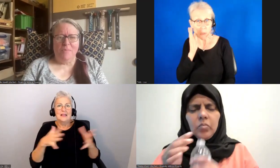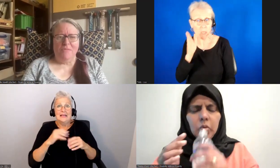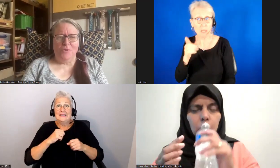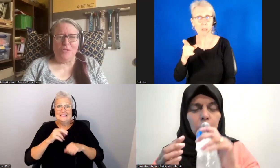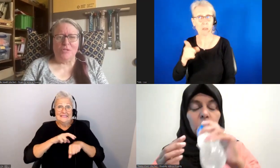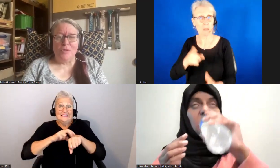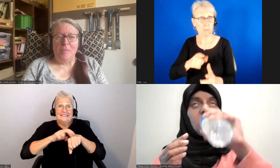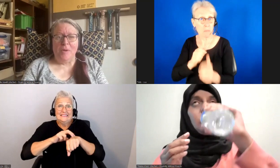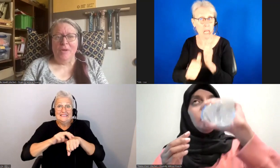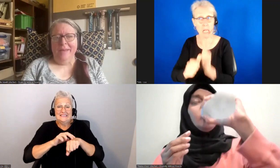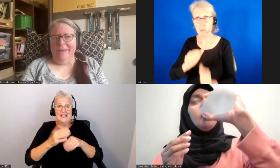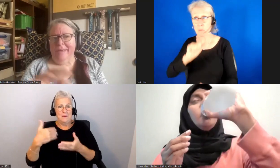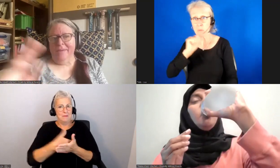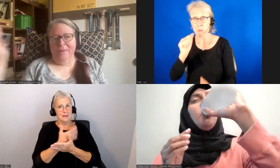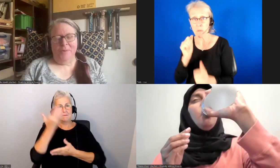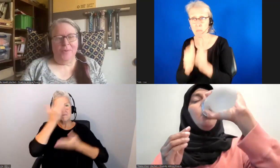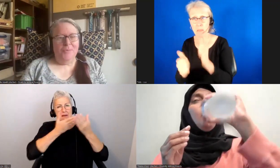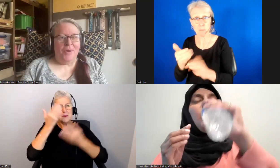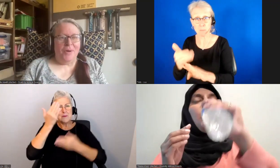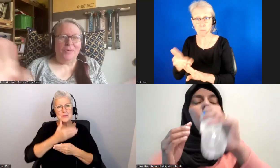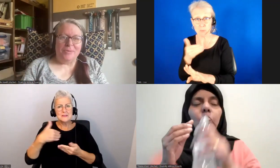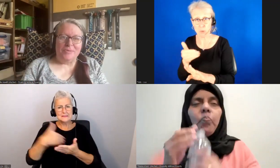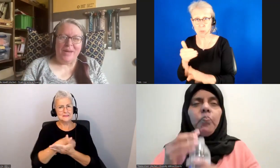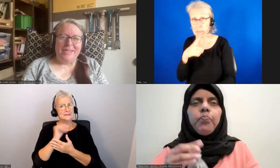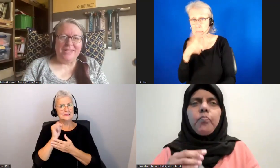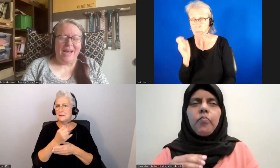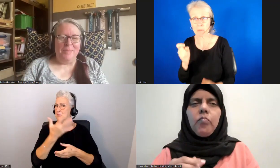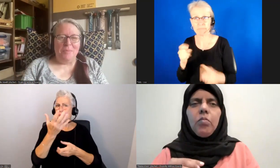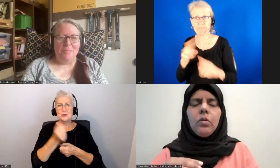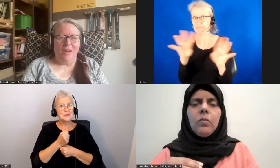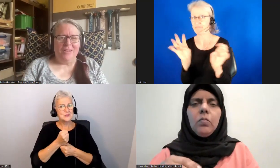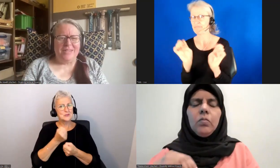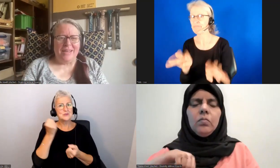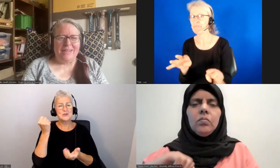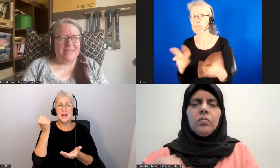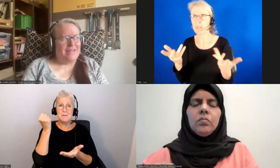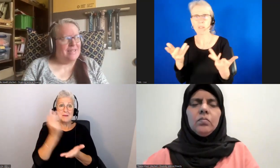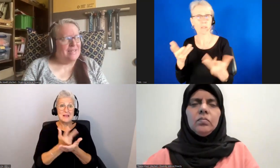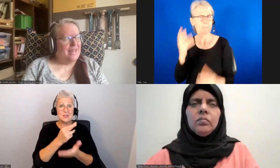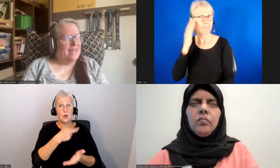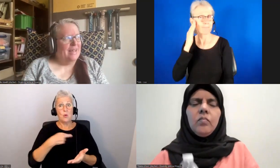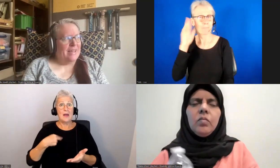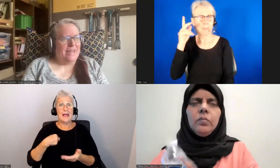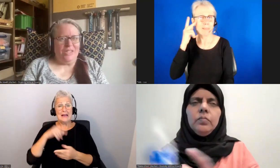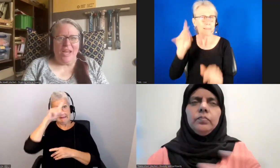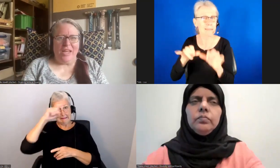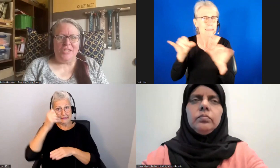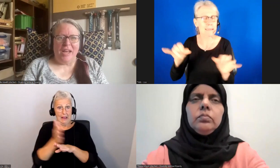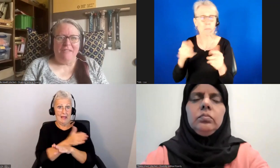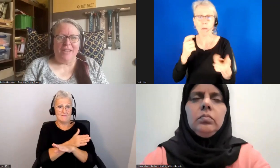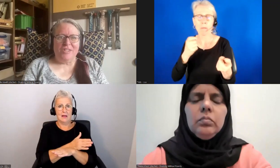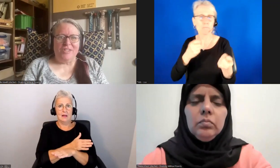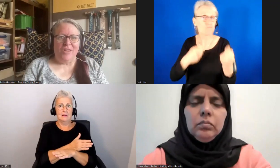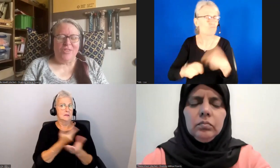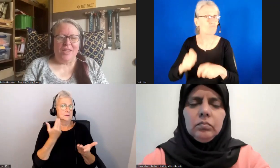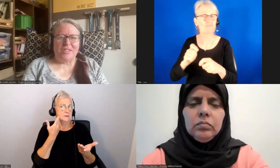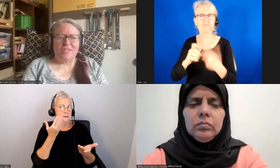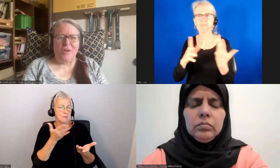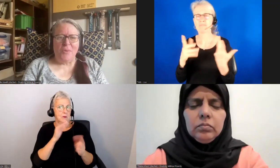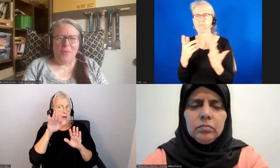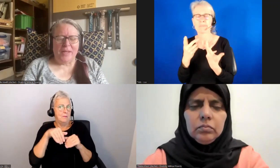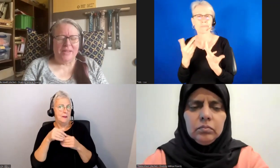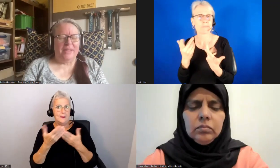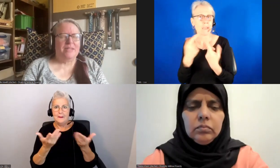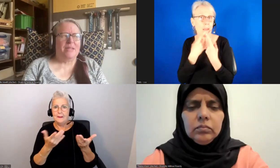royal assent before the summer, who knows, right? Time in politics is can change directions on